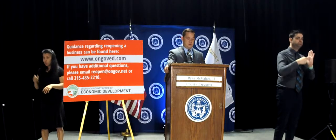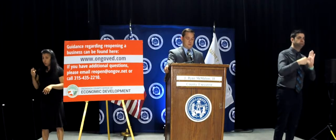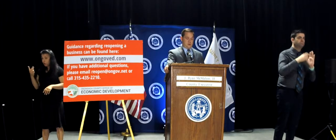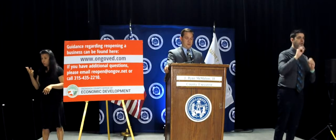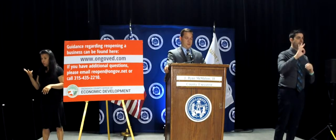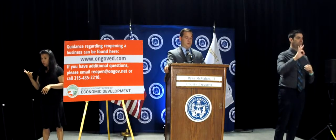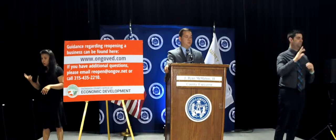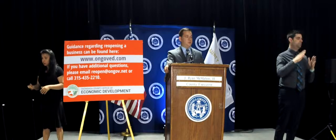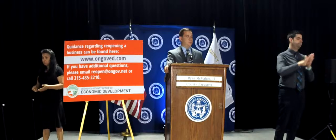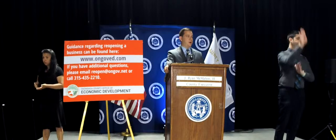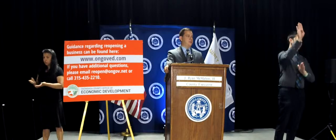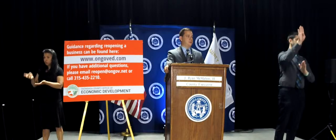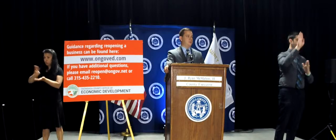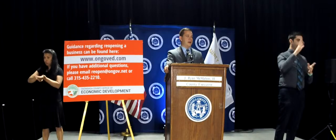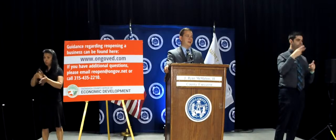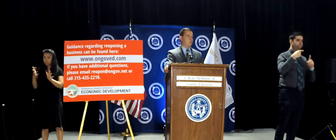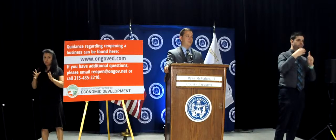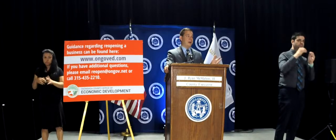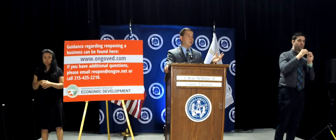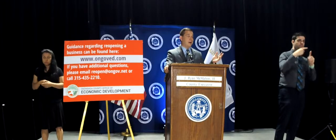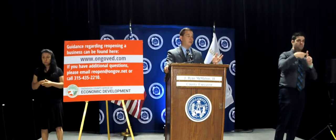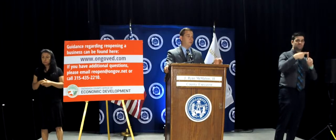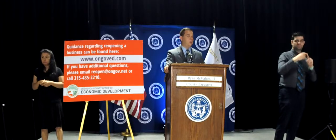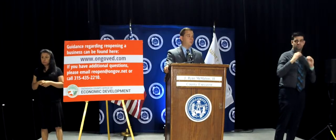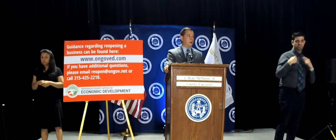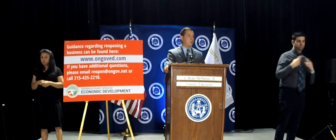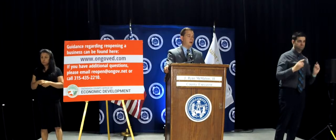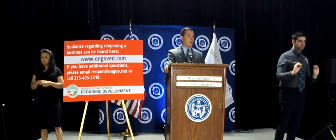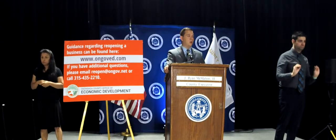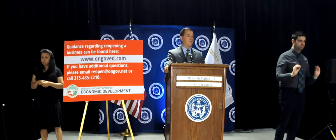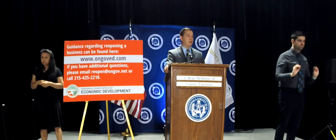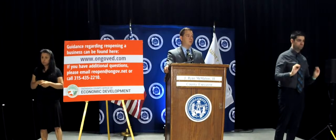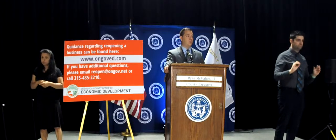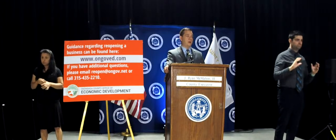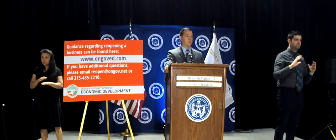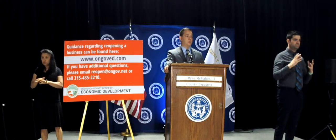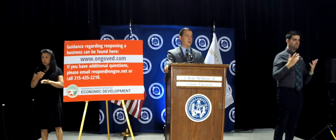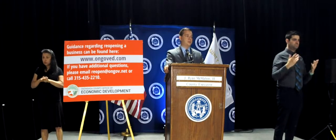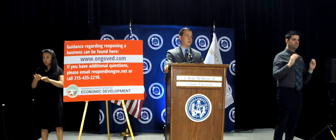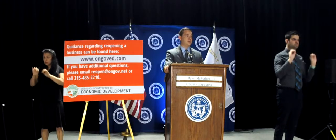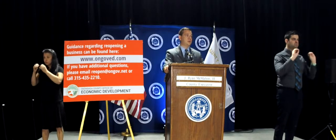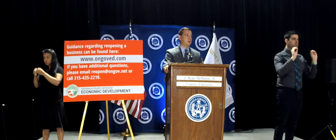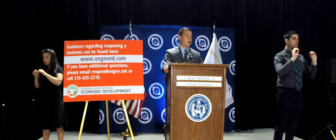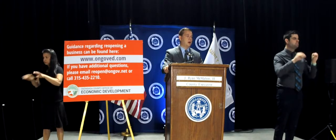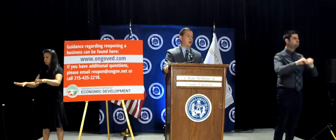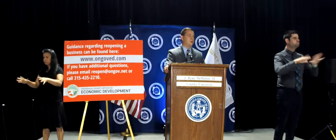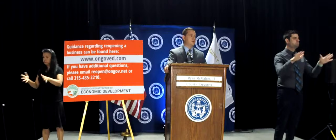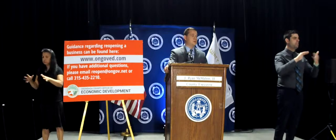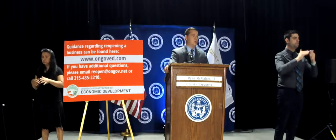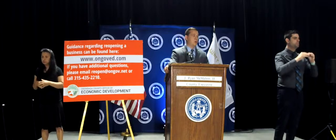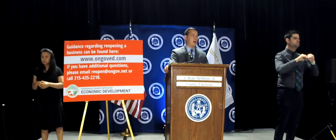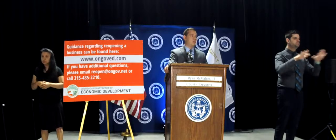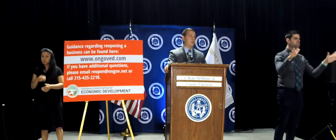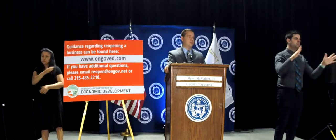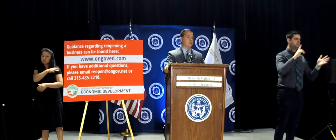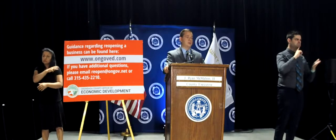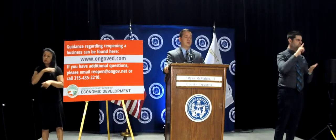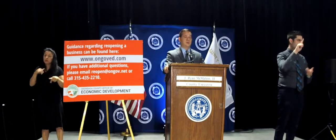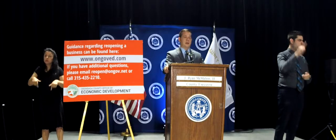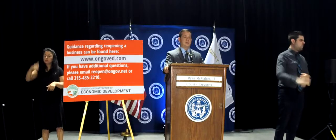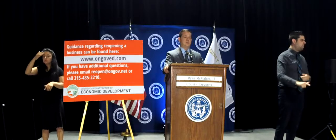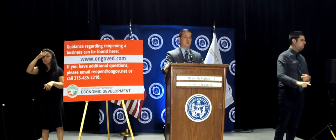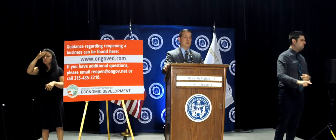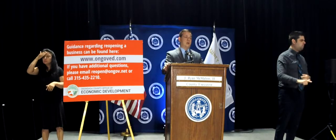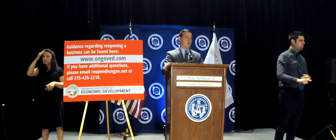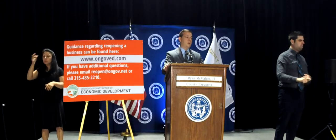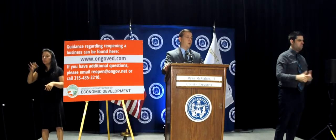and all these community spreads that we've got in. We haven't gotten a lot of them in, but I want to know if any of them were at a protest. And so that we can